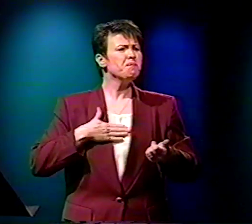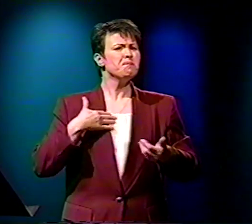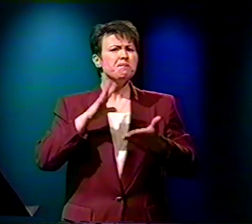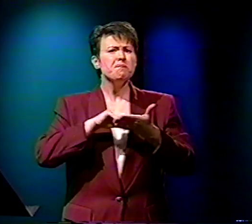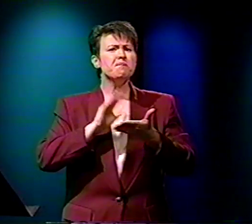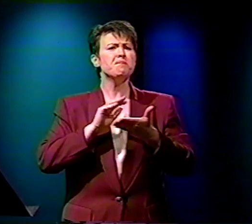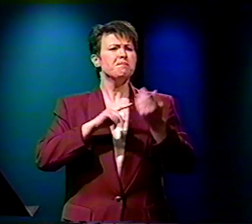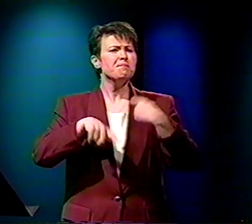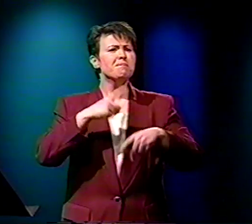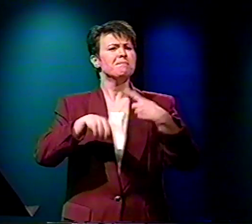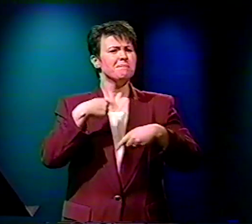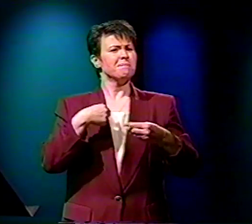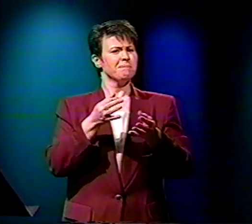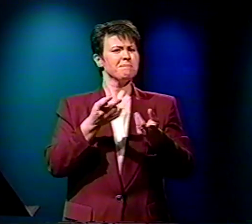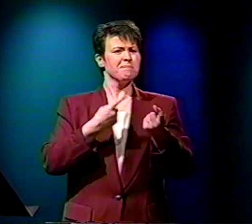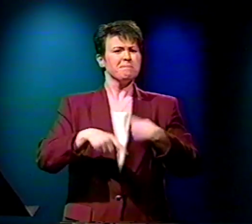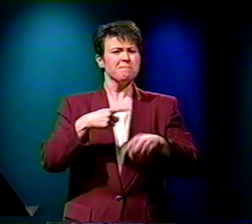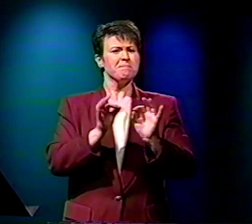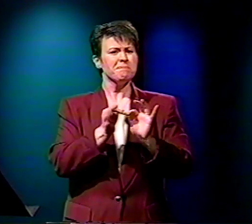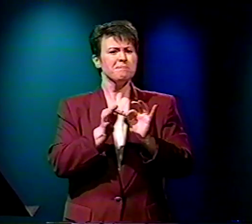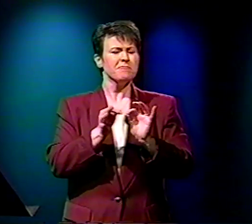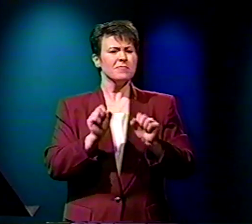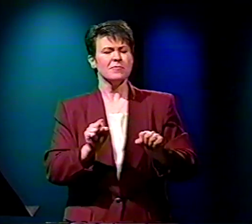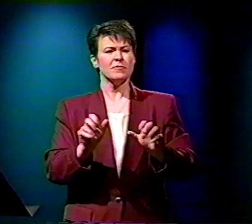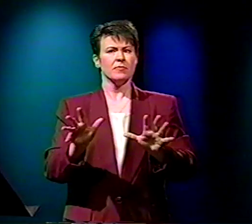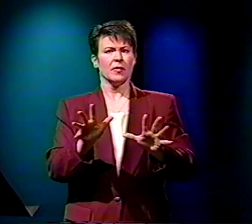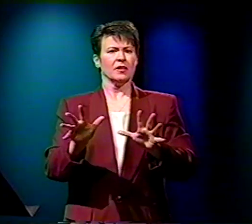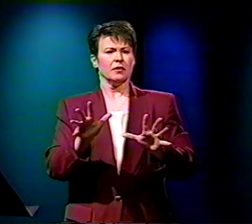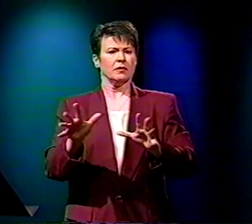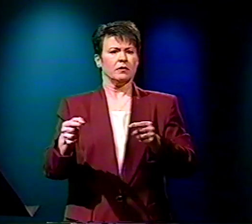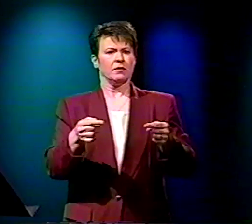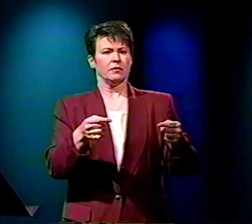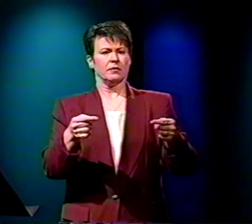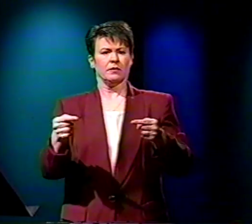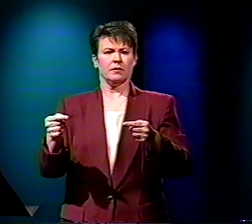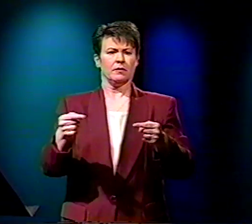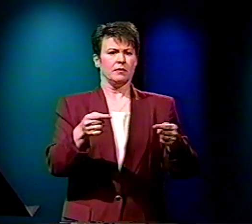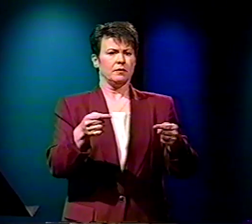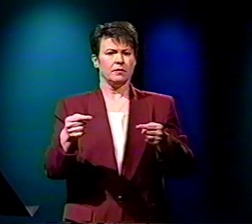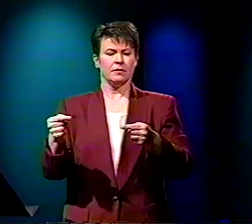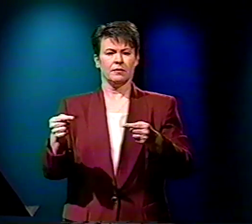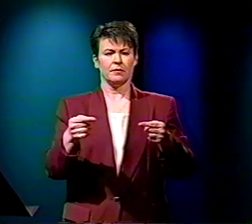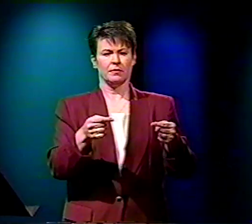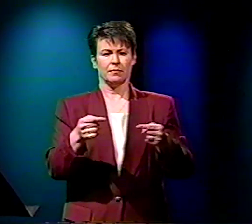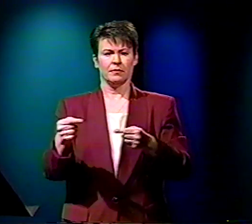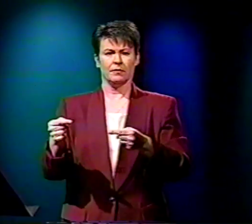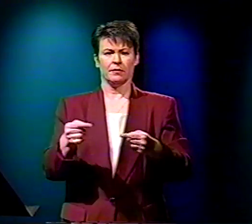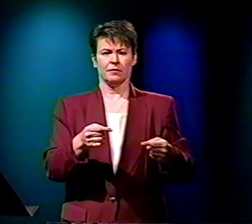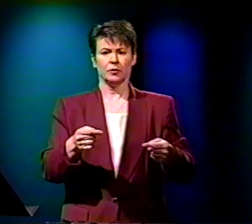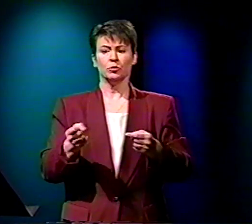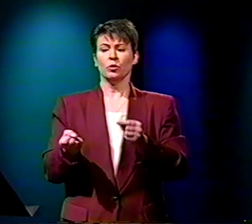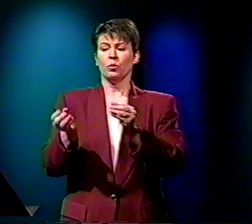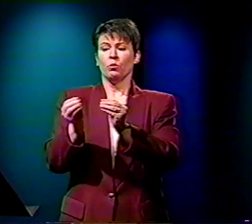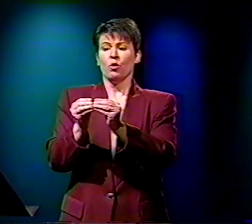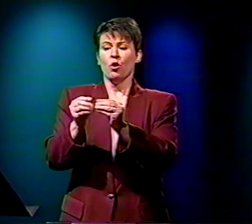saying, "Well, this is fine. This is good. Hey, this person's learned sign and they can interpret. They're doing well." And that creates a real